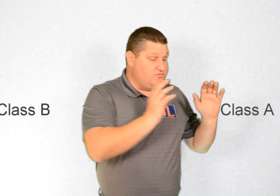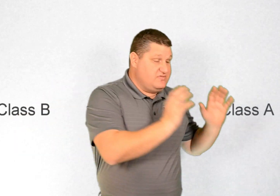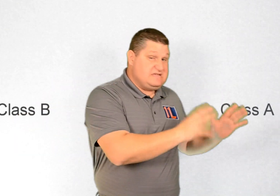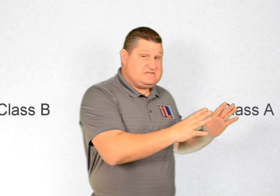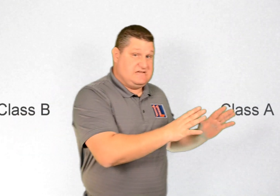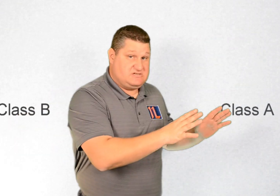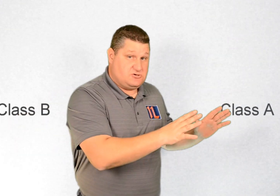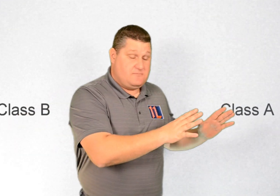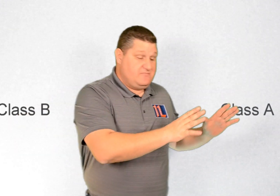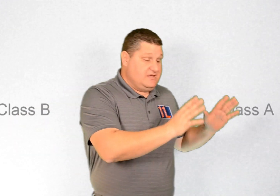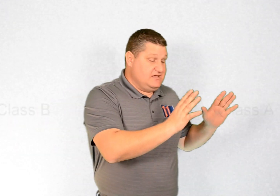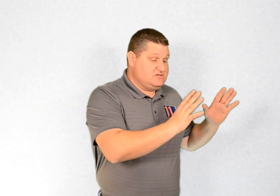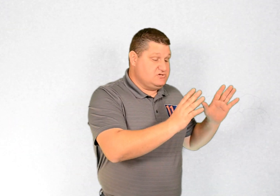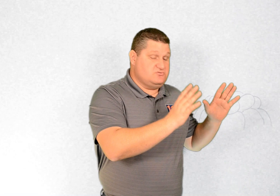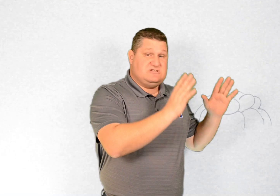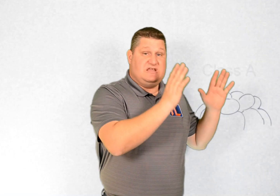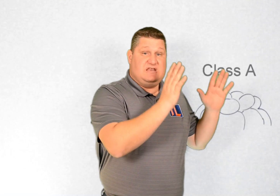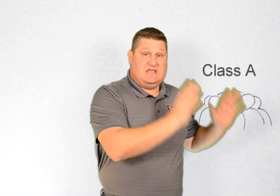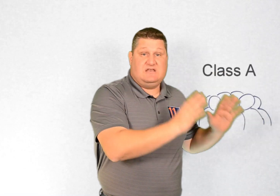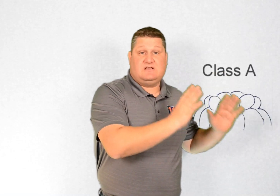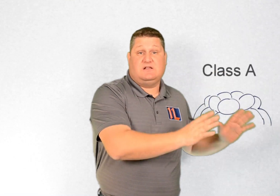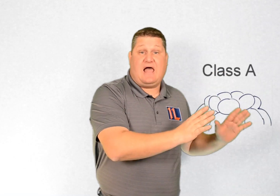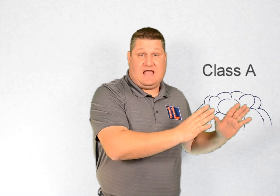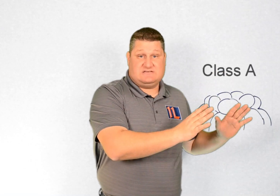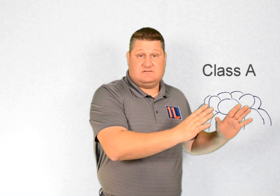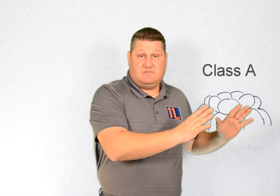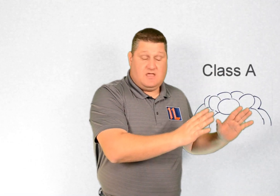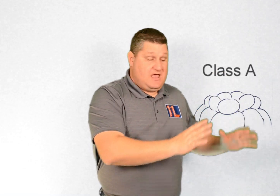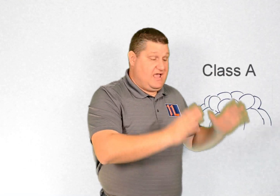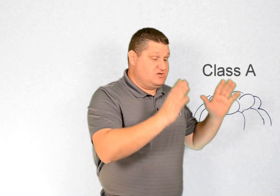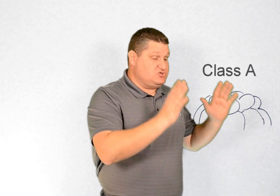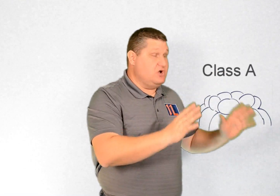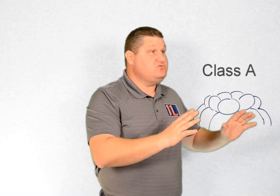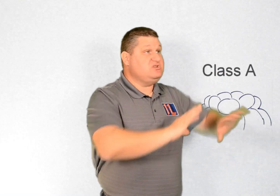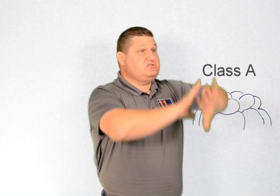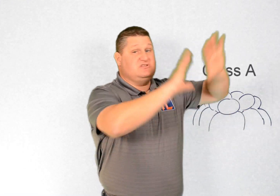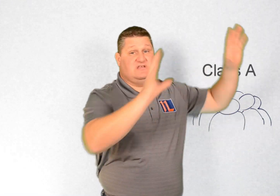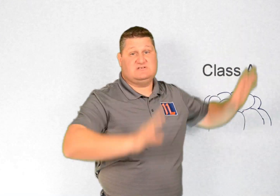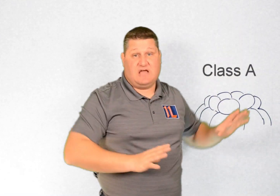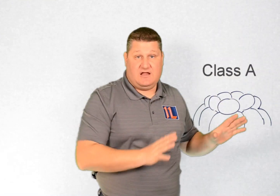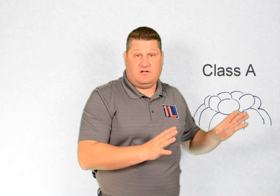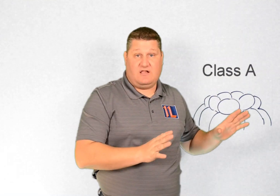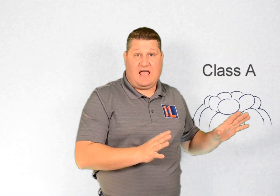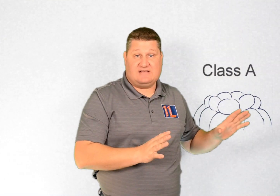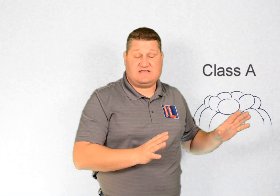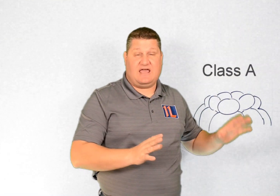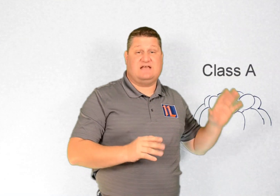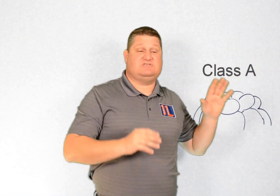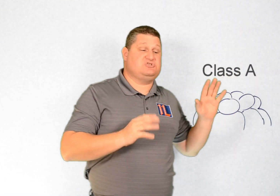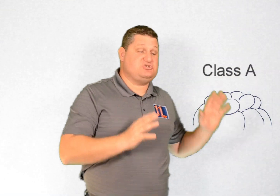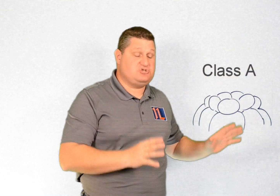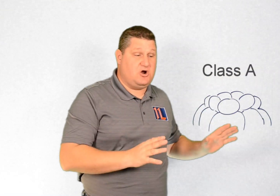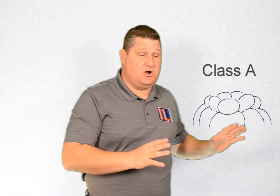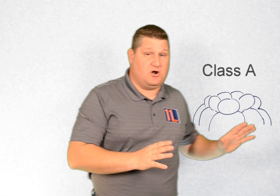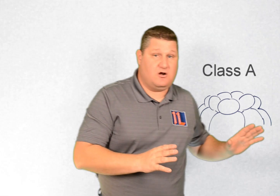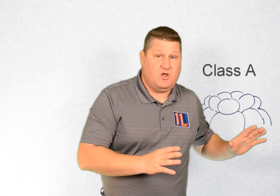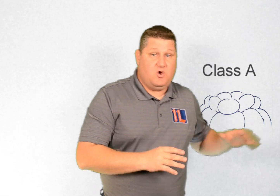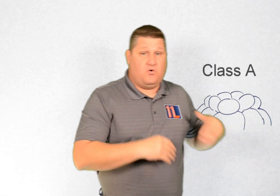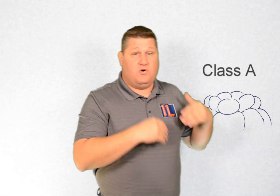This teacher is using it in class and shows it to the entire class as the starter or